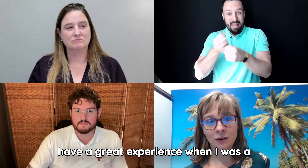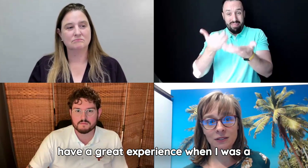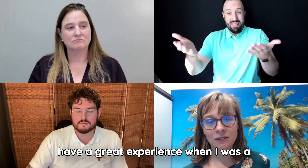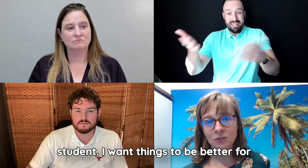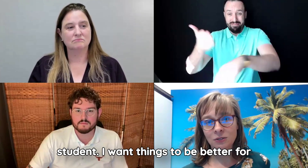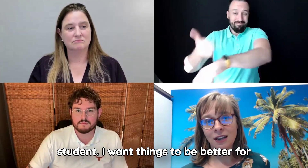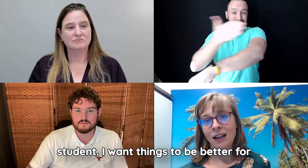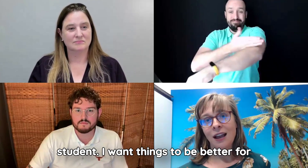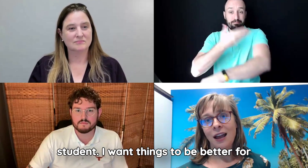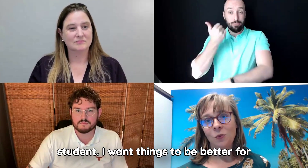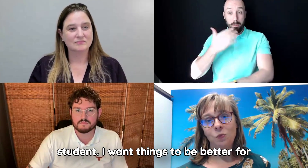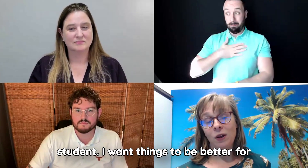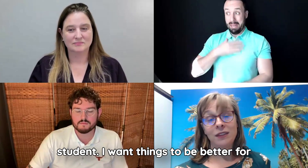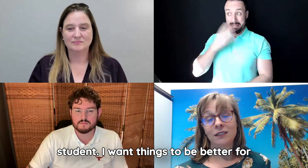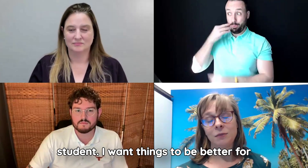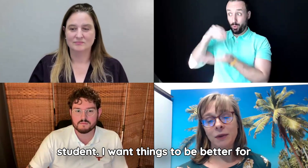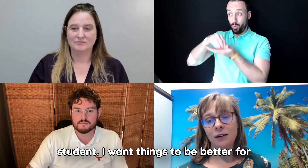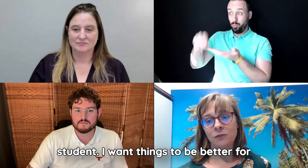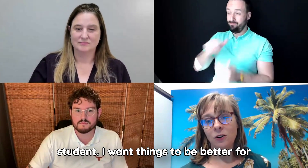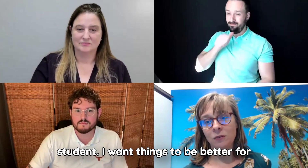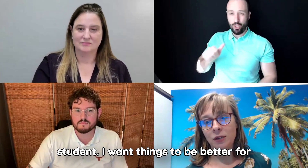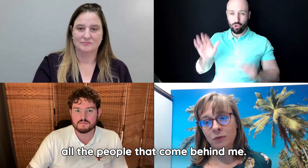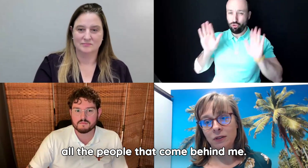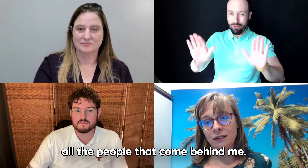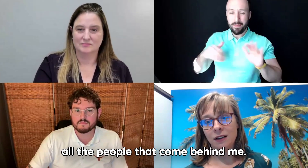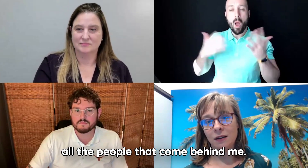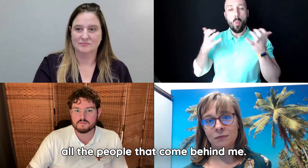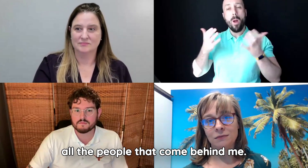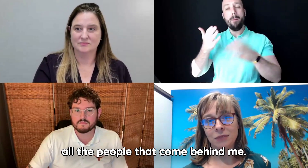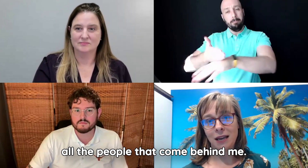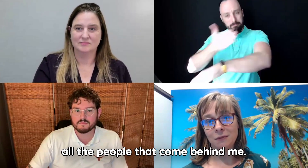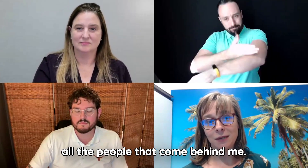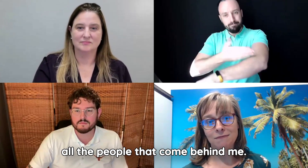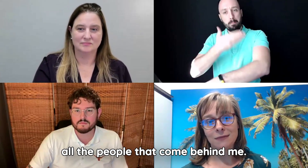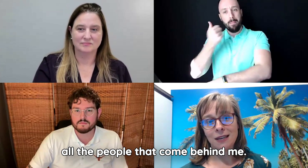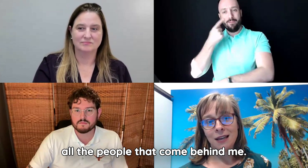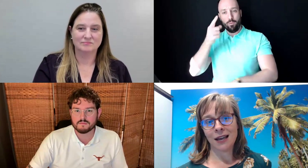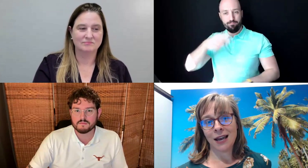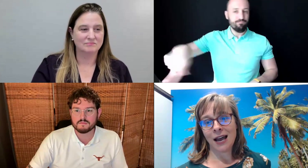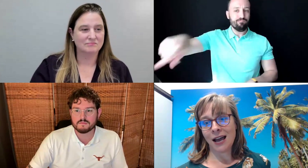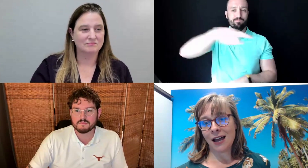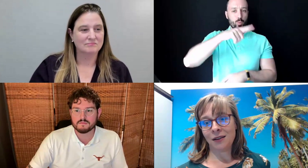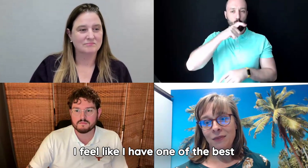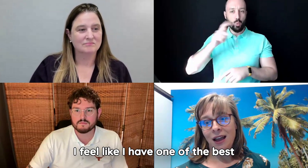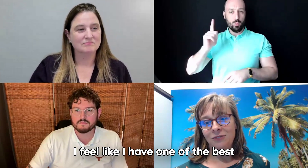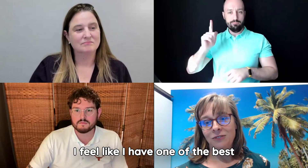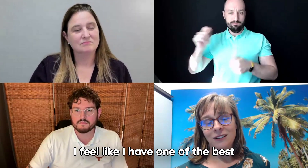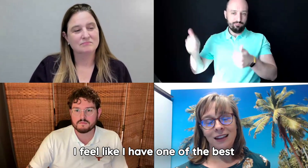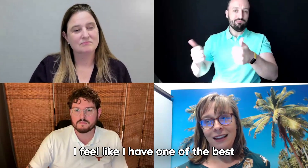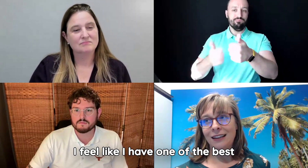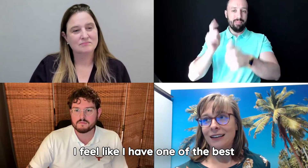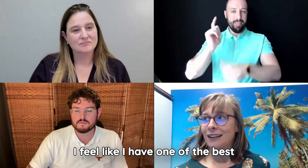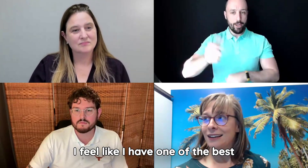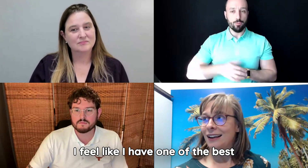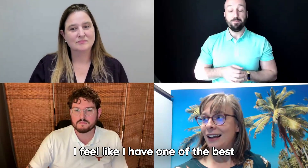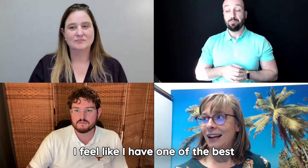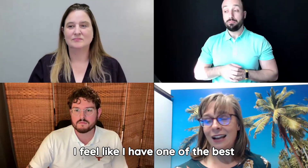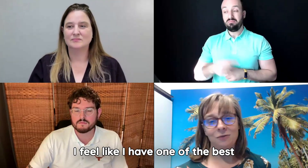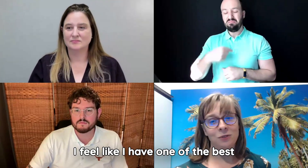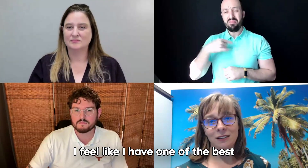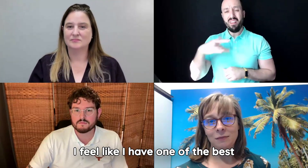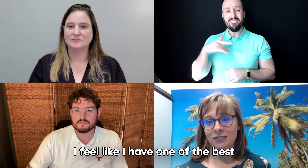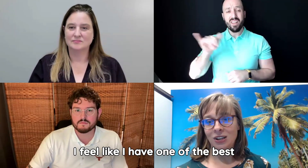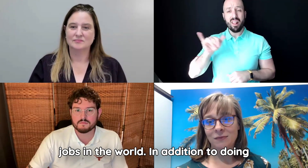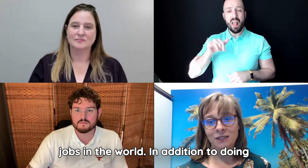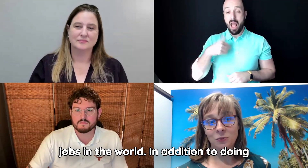experience when I was a student. I want things to be better for all the people that come behind me. I feel like I